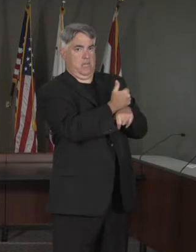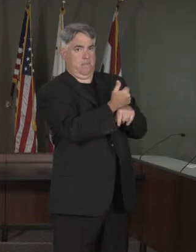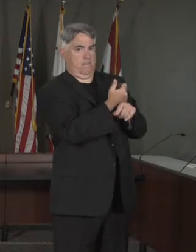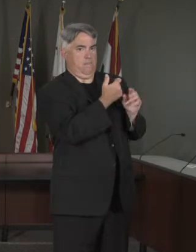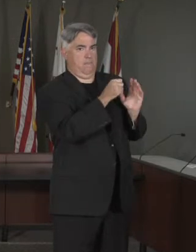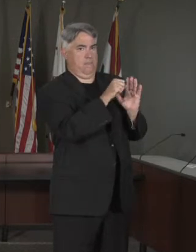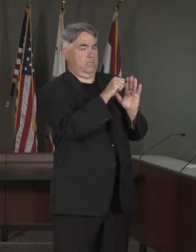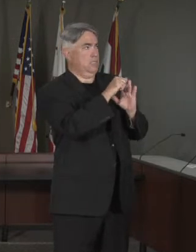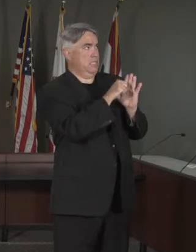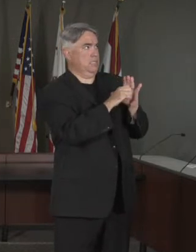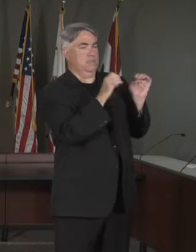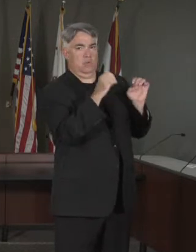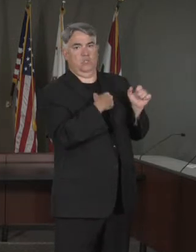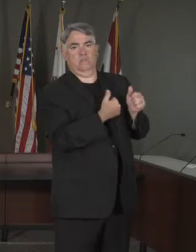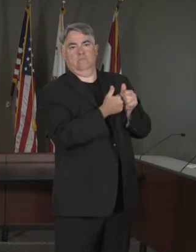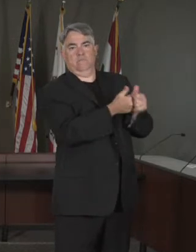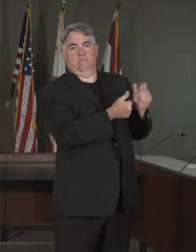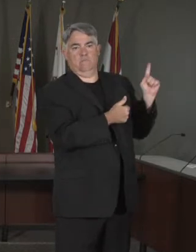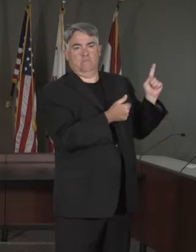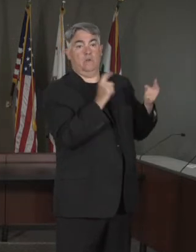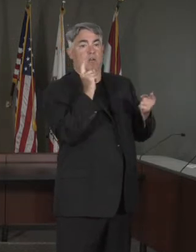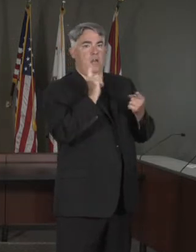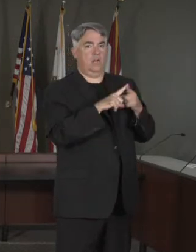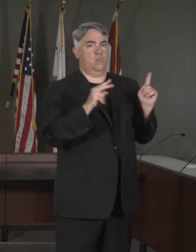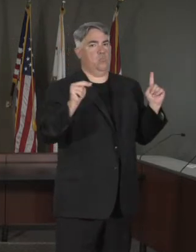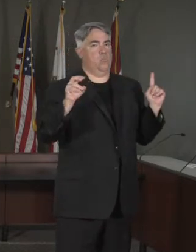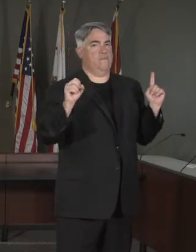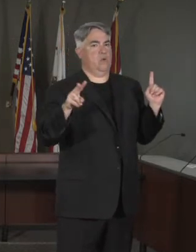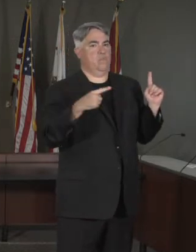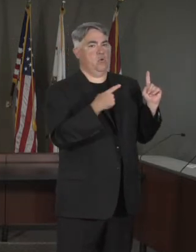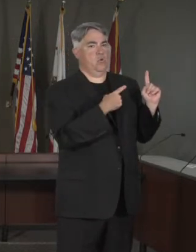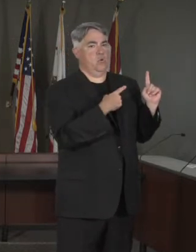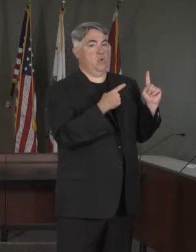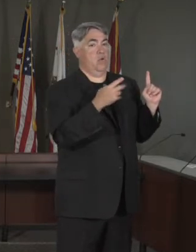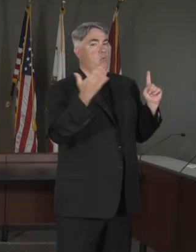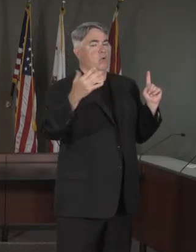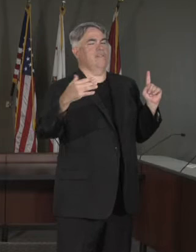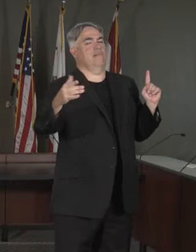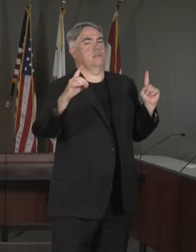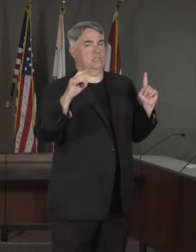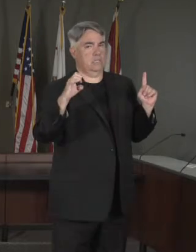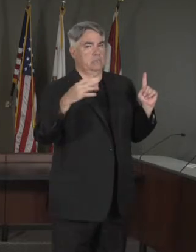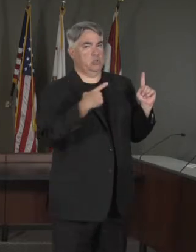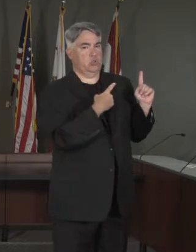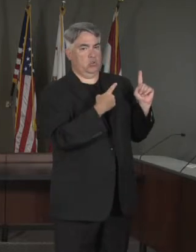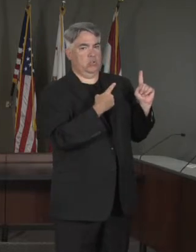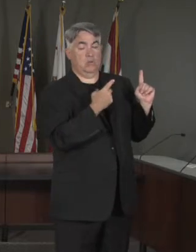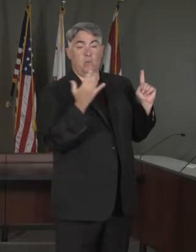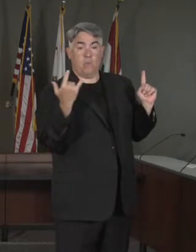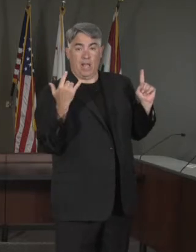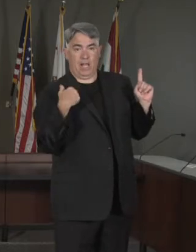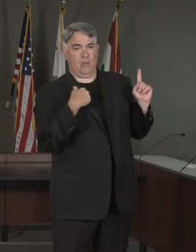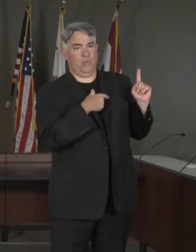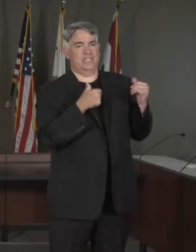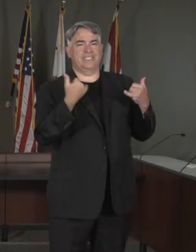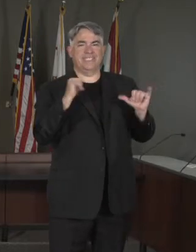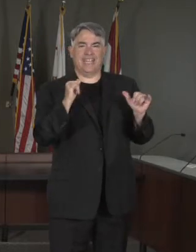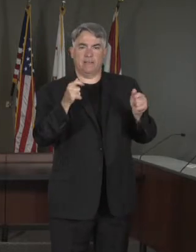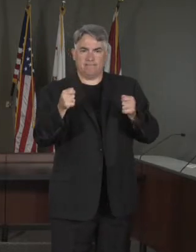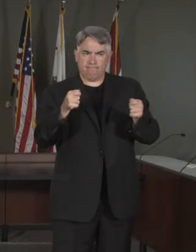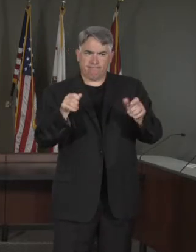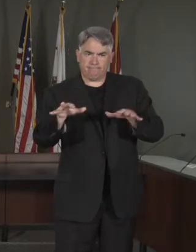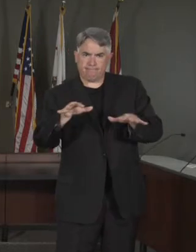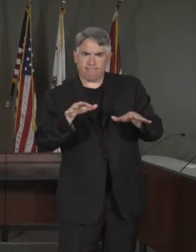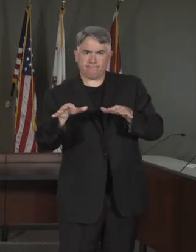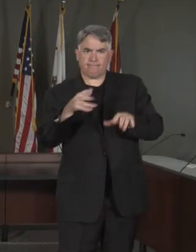December or the end of the year, because we still have to manage vaccination of those children 0